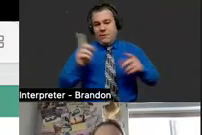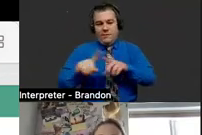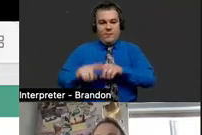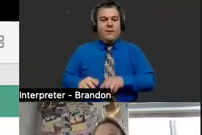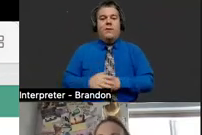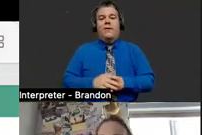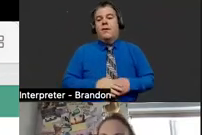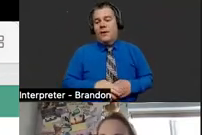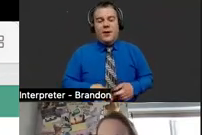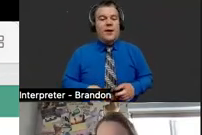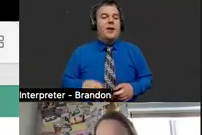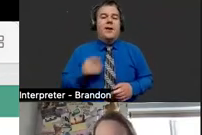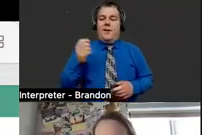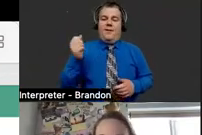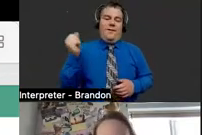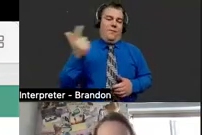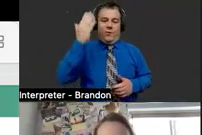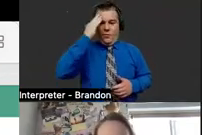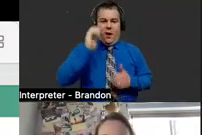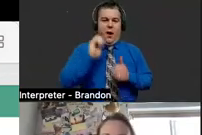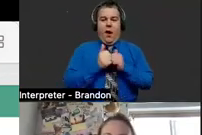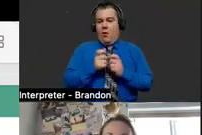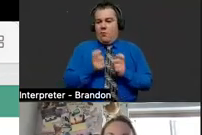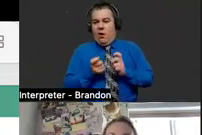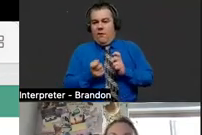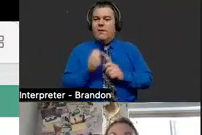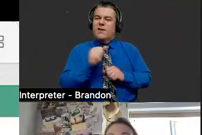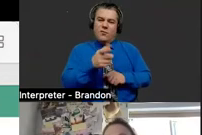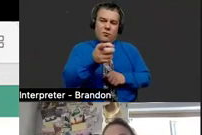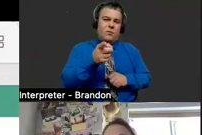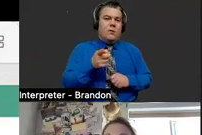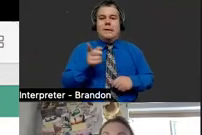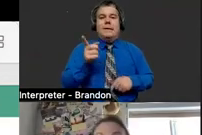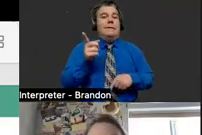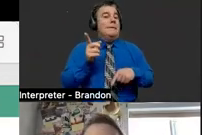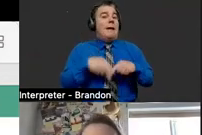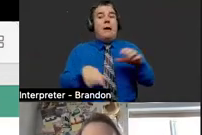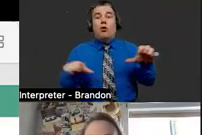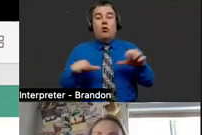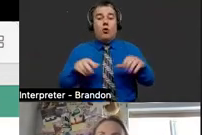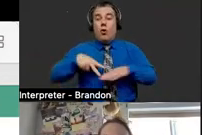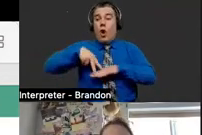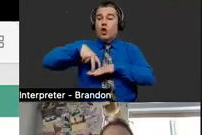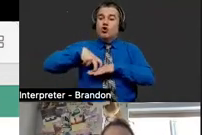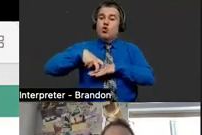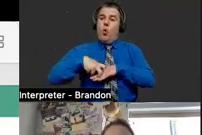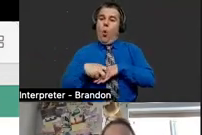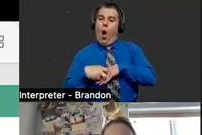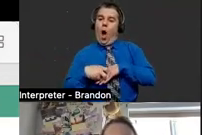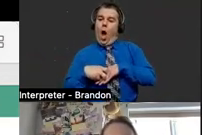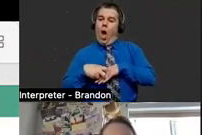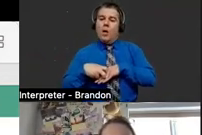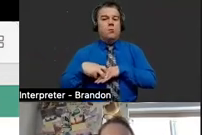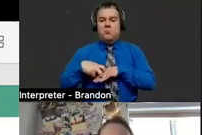know, everybody knows how to like modify stuff. You can modify it if you can't do an air squat all the way down, you know, that kind of thing. So you